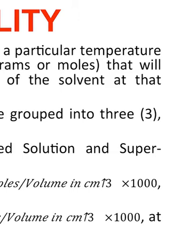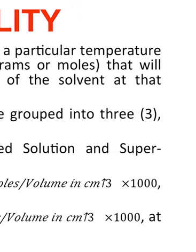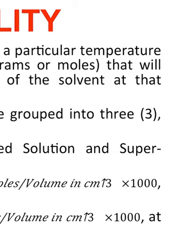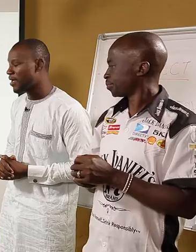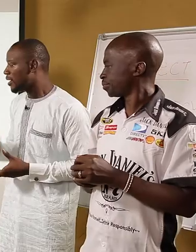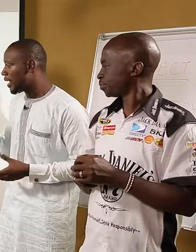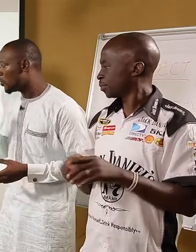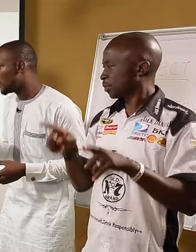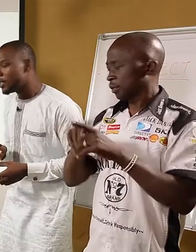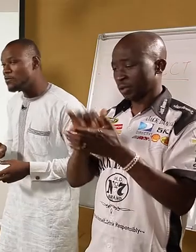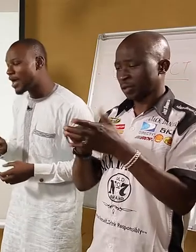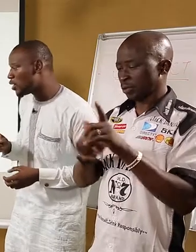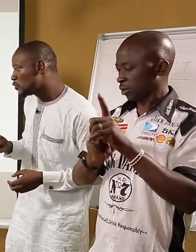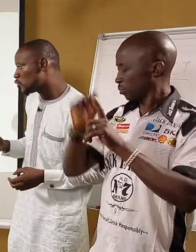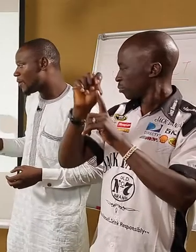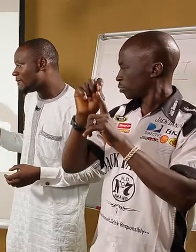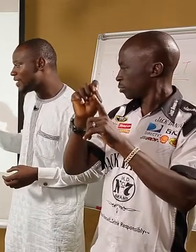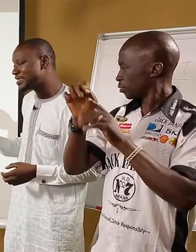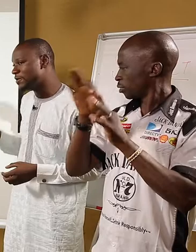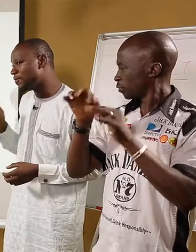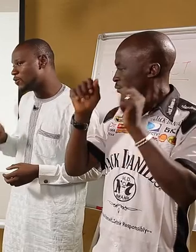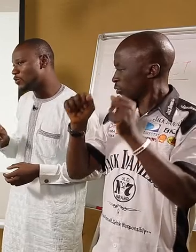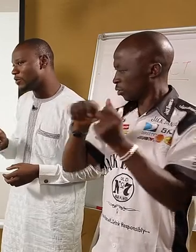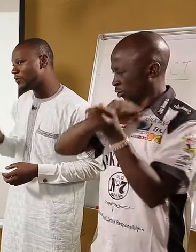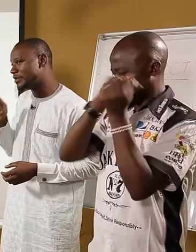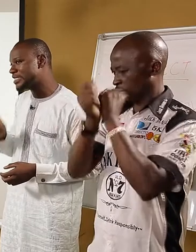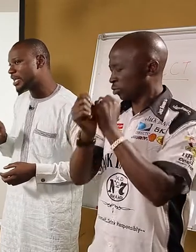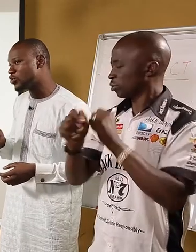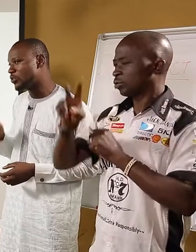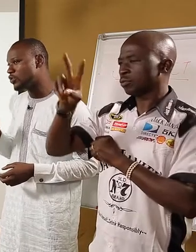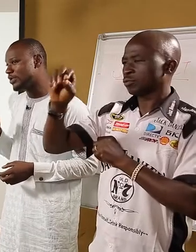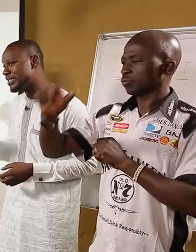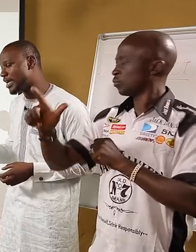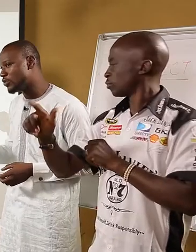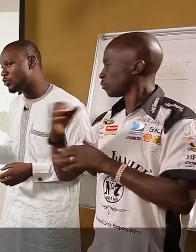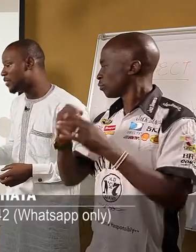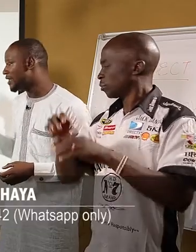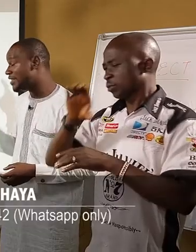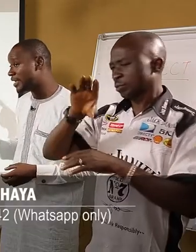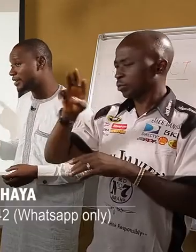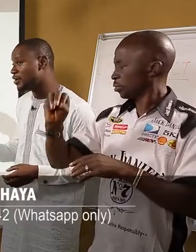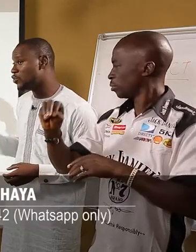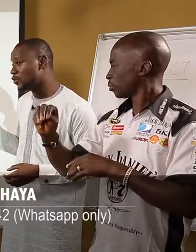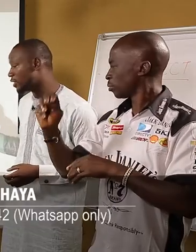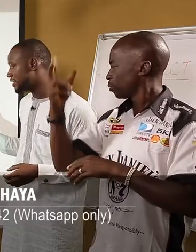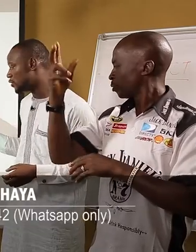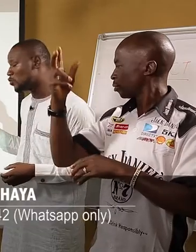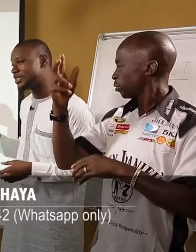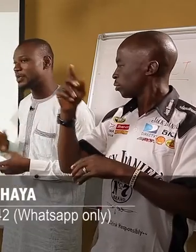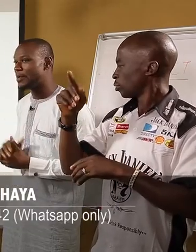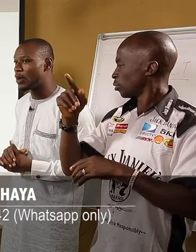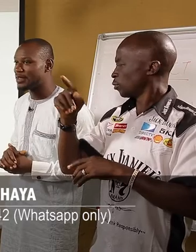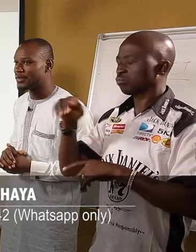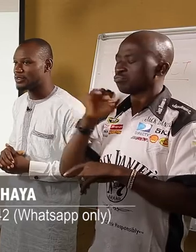temperature. Now, if you are able to convert the volume from cm cube into dm cube, then you will not need